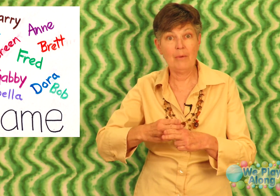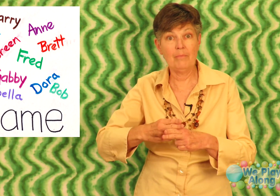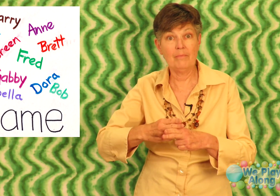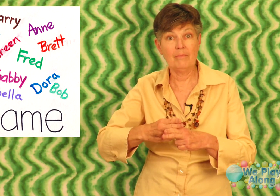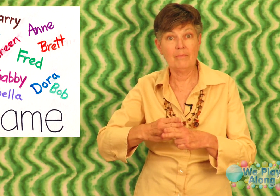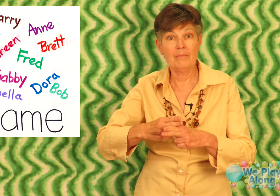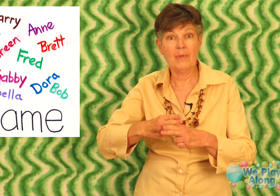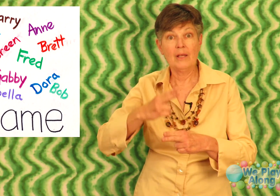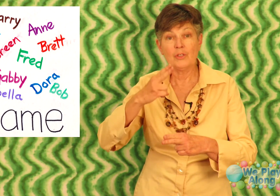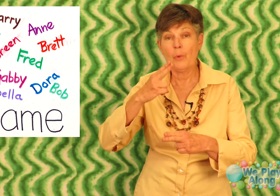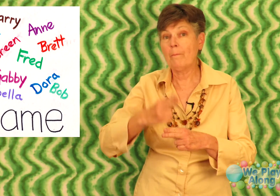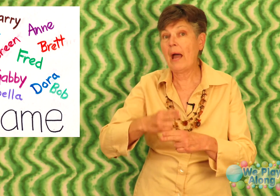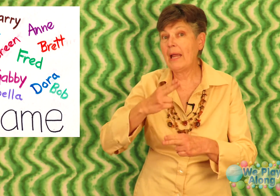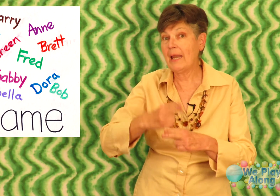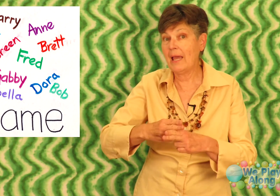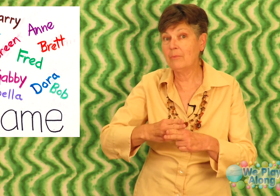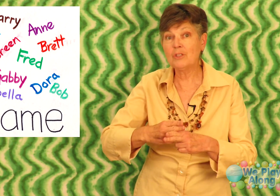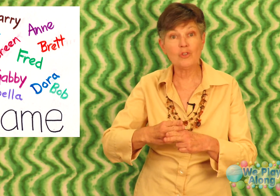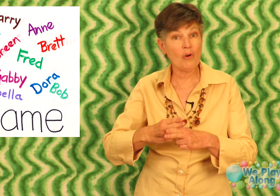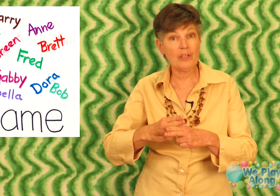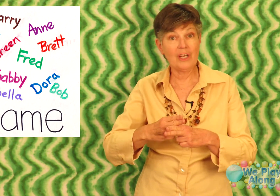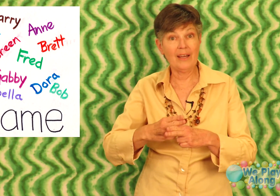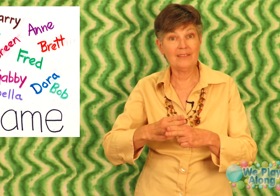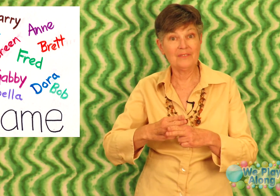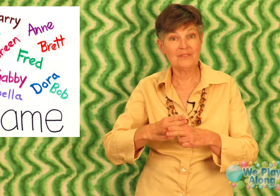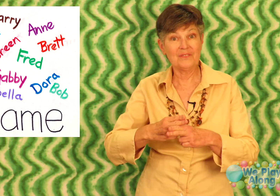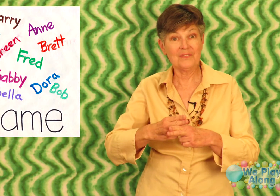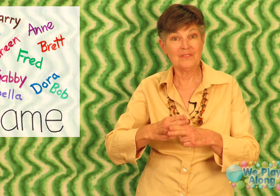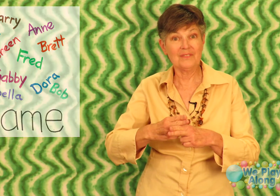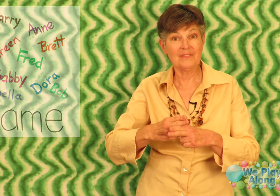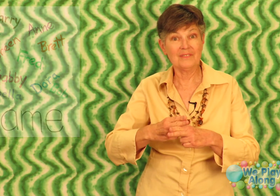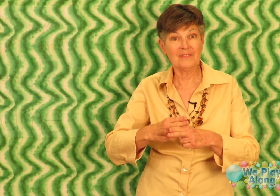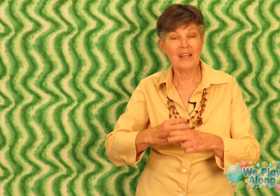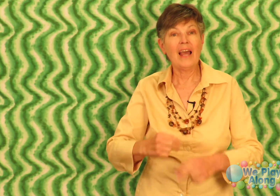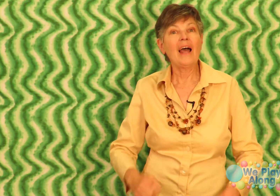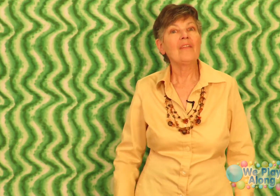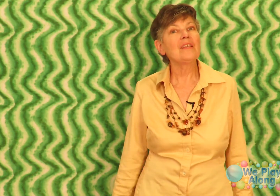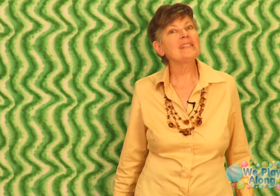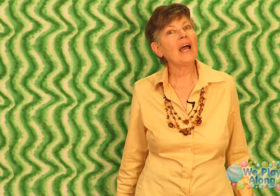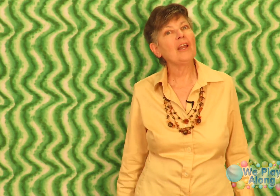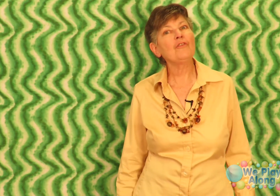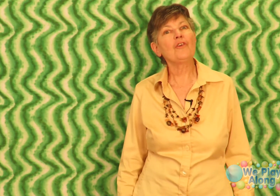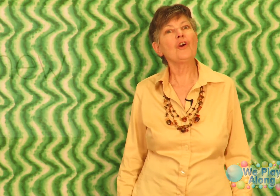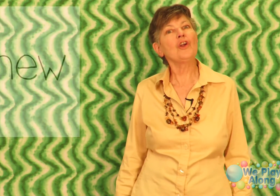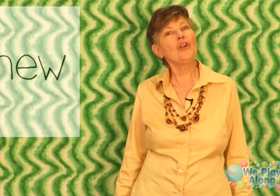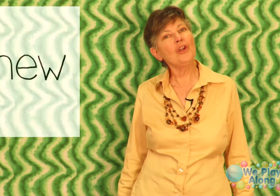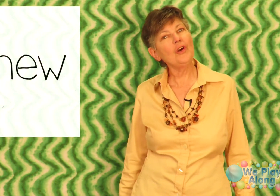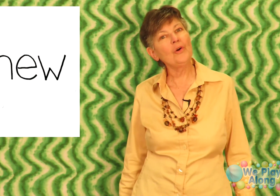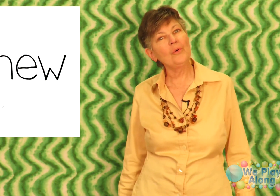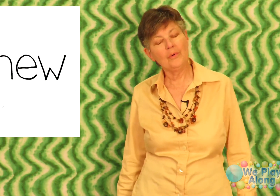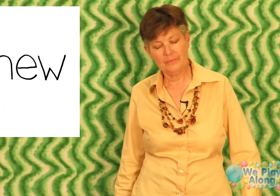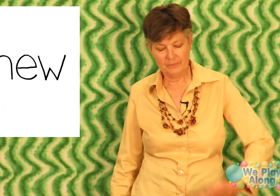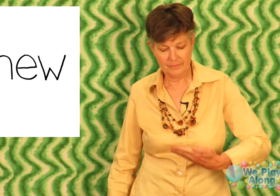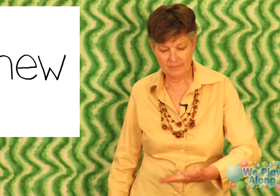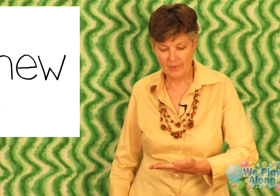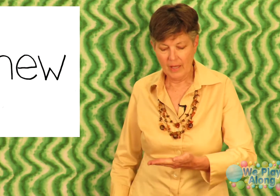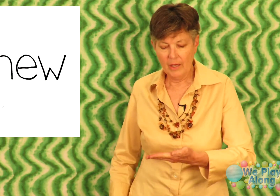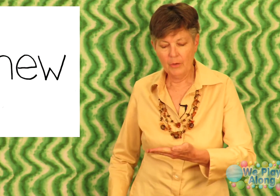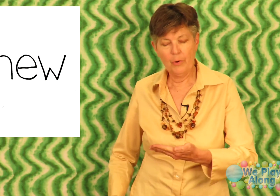name. So my name is Georgia. The sign for new, you put